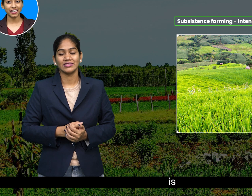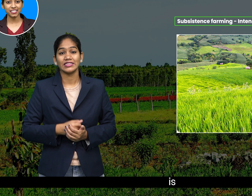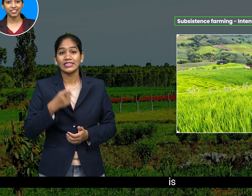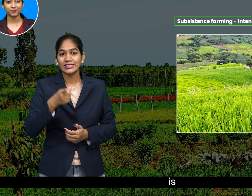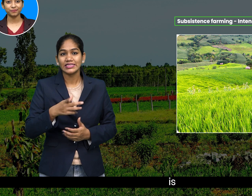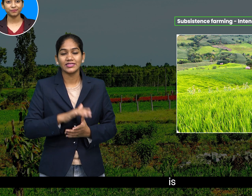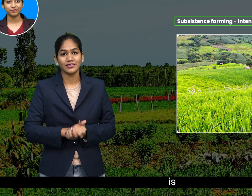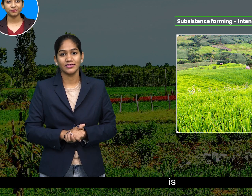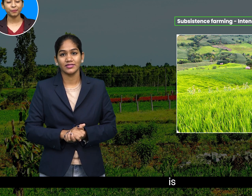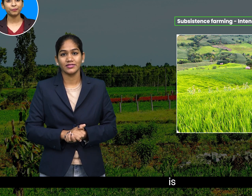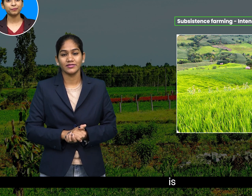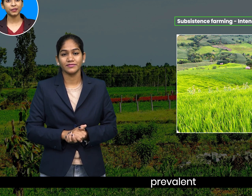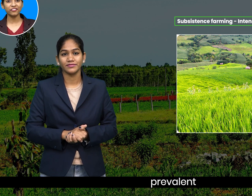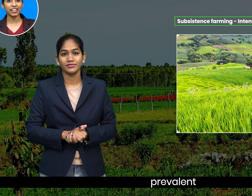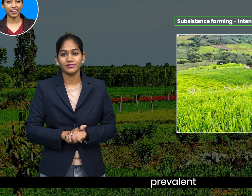is